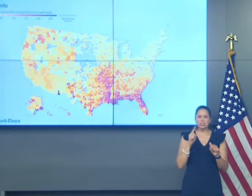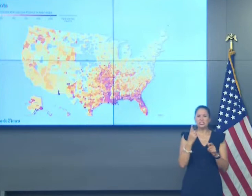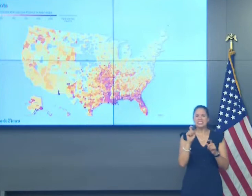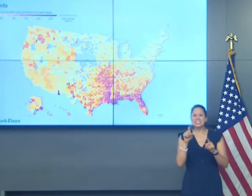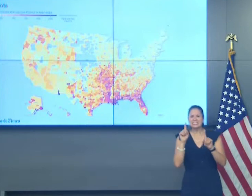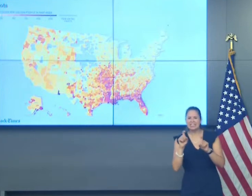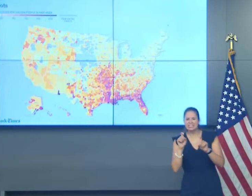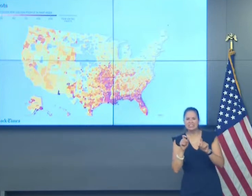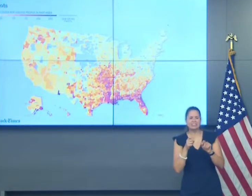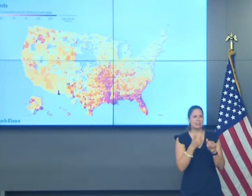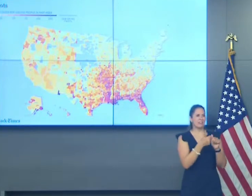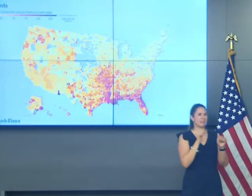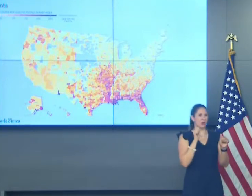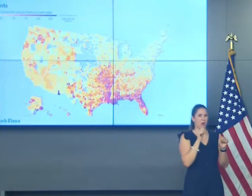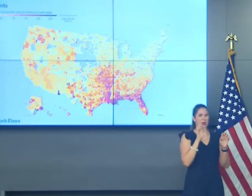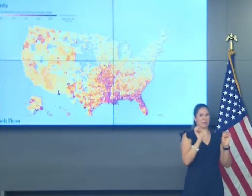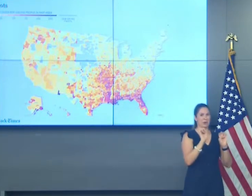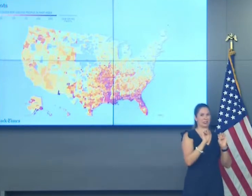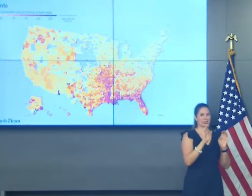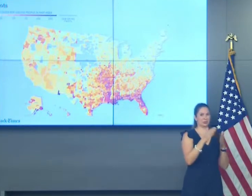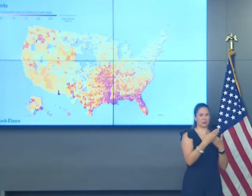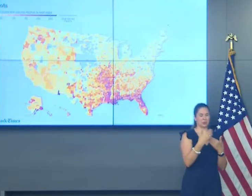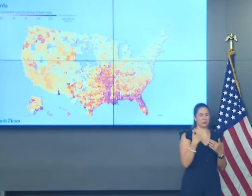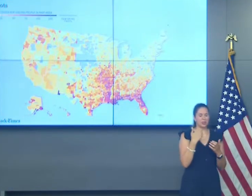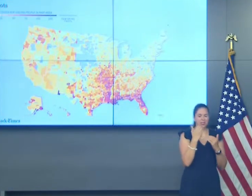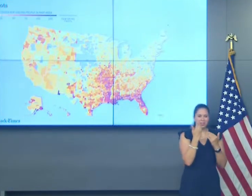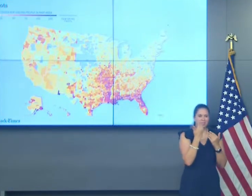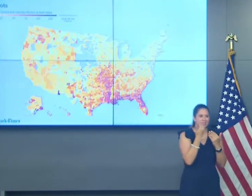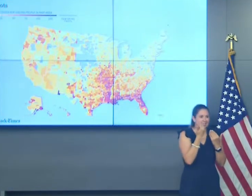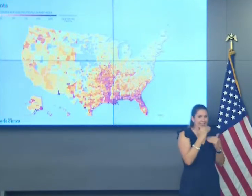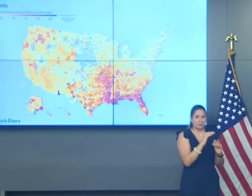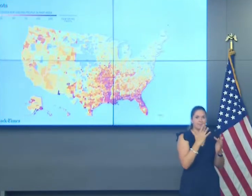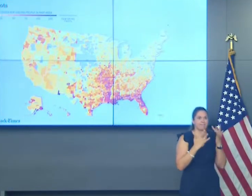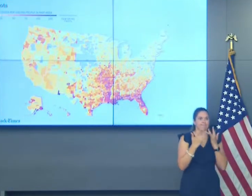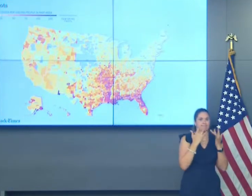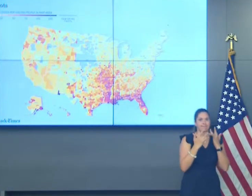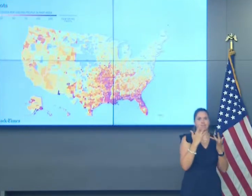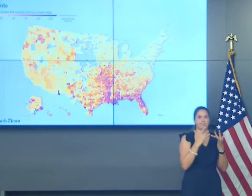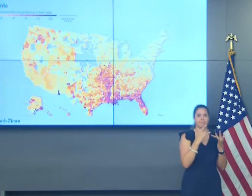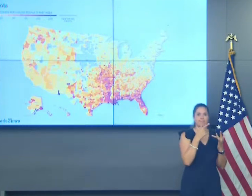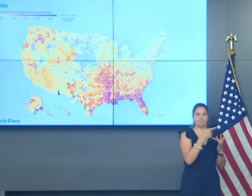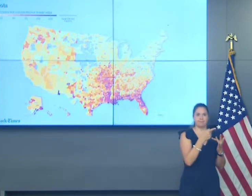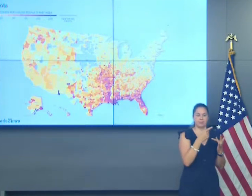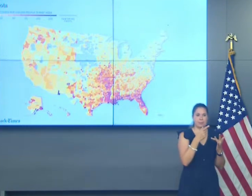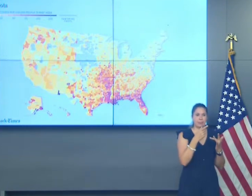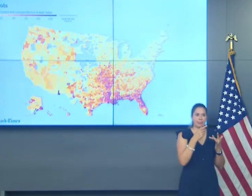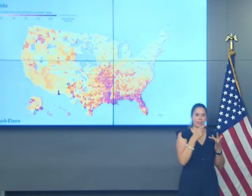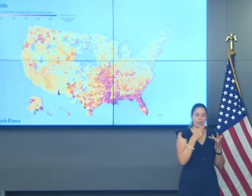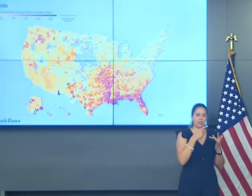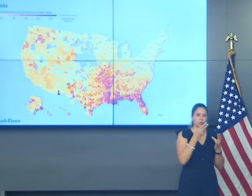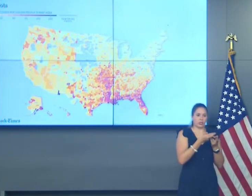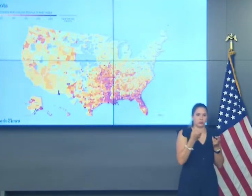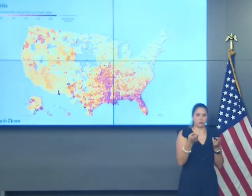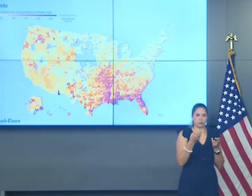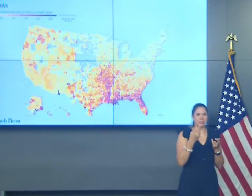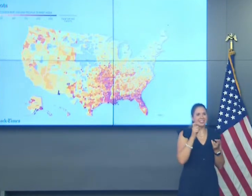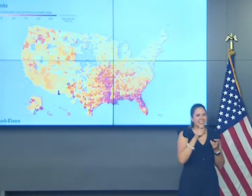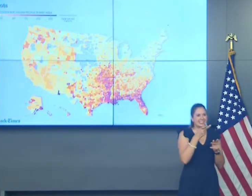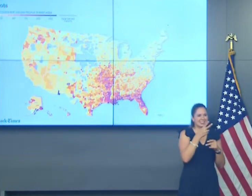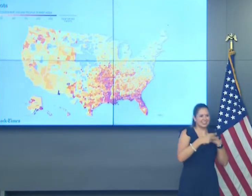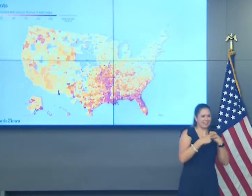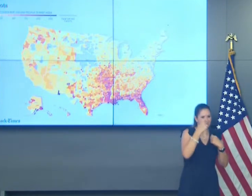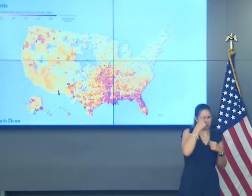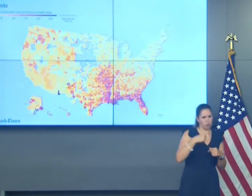preserve the very limited capacity that ERs have right now for patients who truly do require their services. I also want to